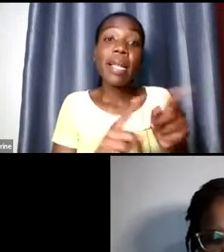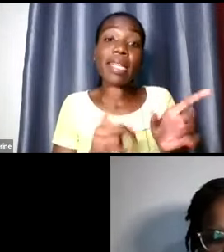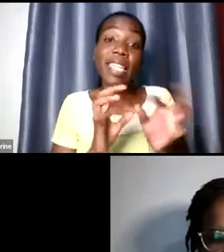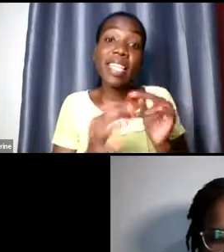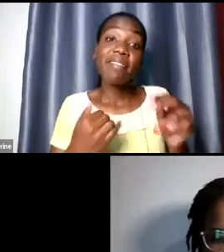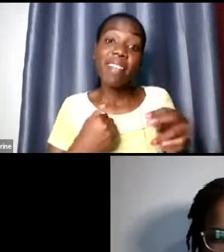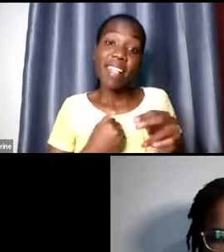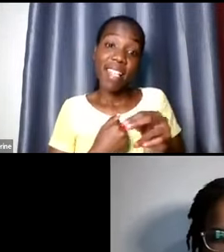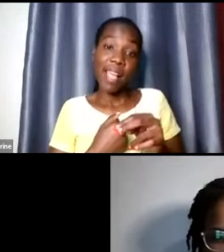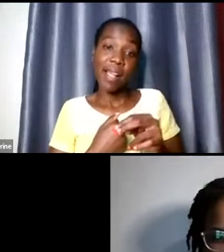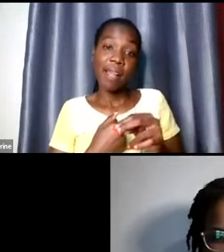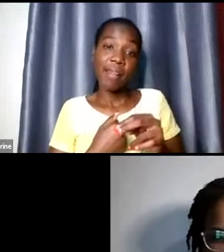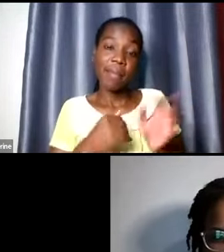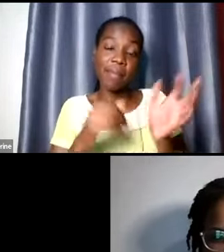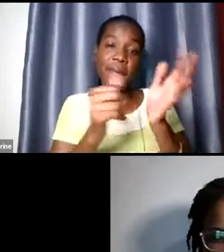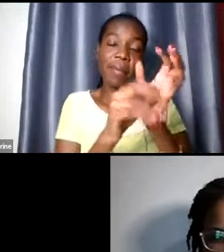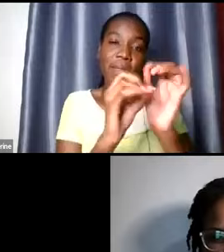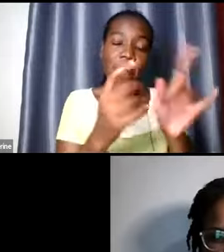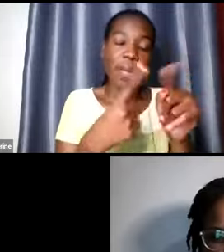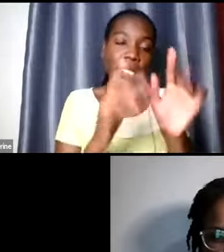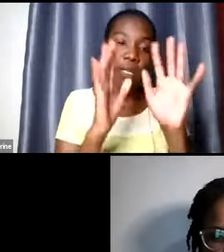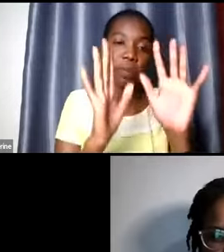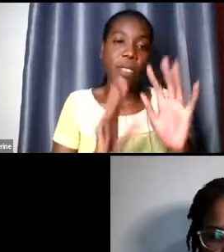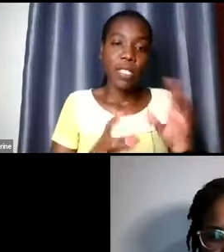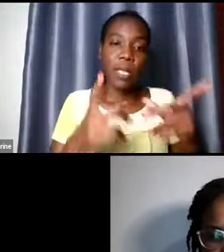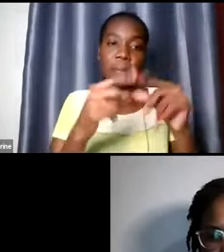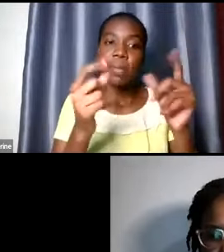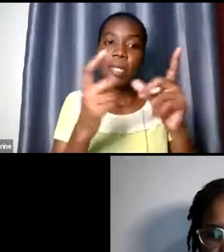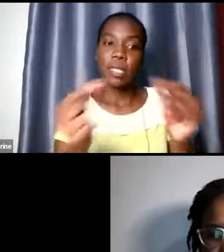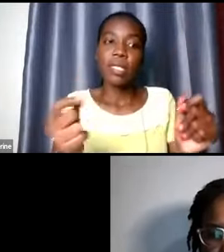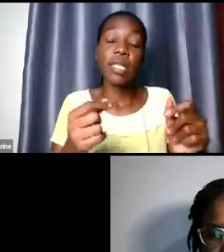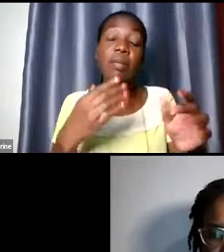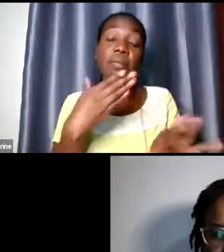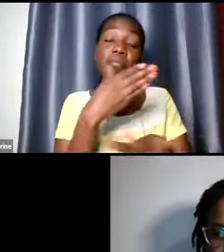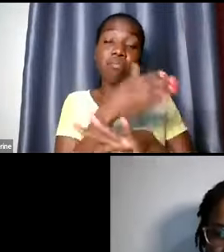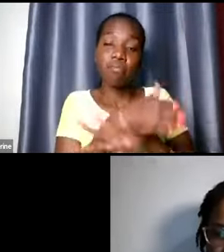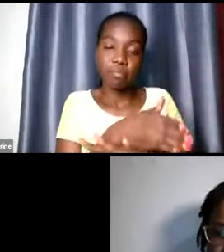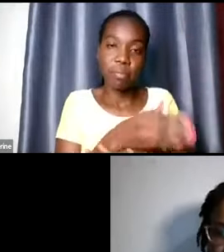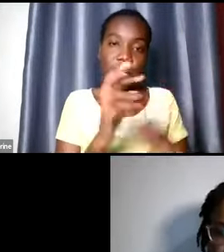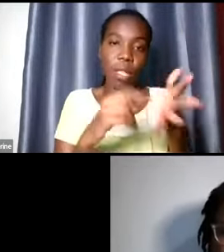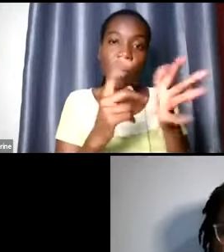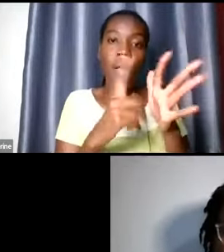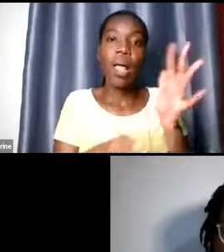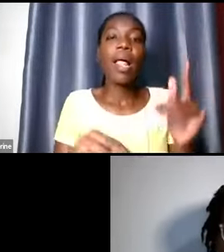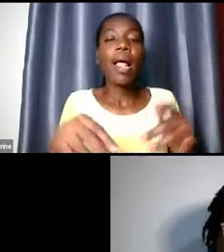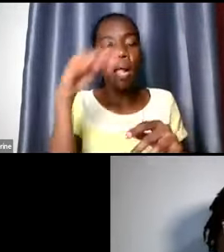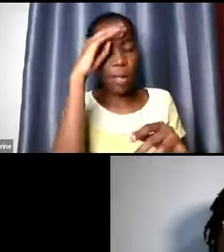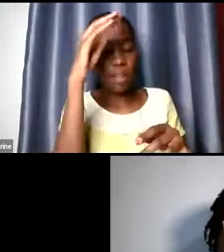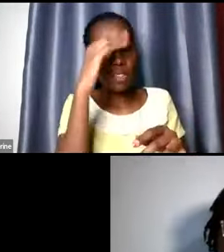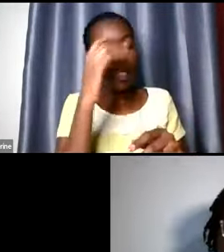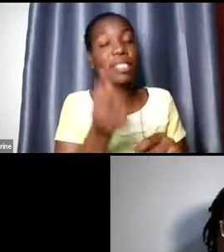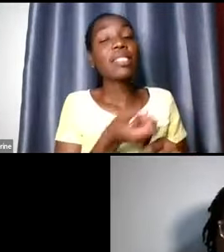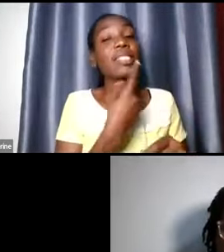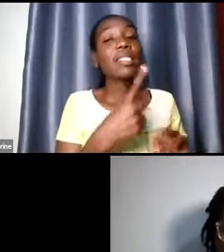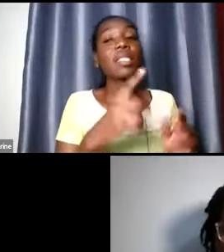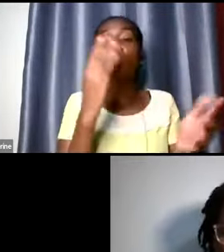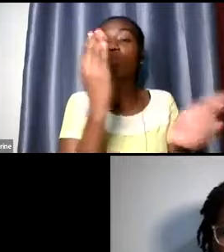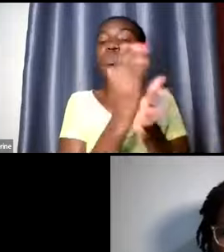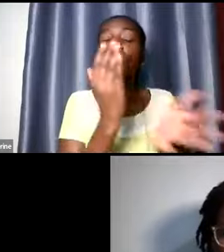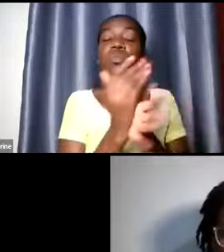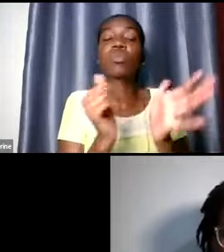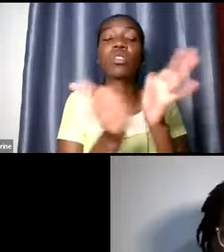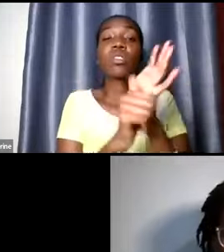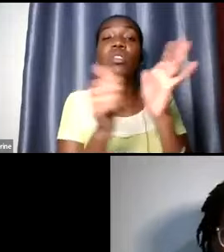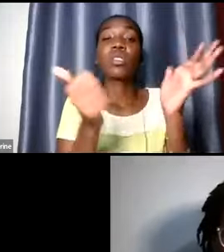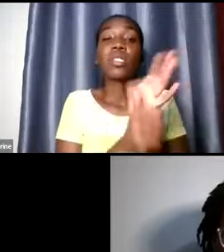I think the key message I was trying to pass across is this, that alcohol and drugs is a real problem. It's a real problem across the country. It's a